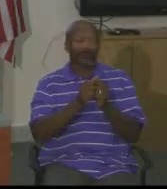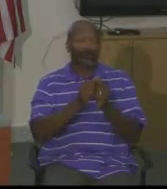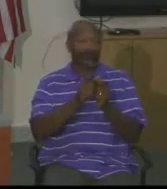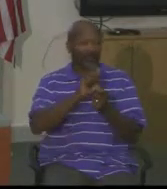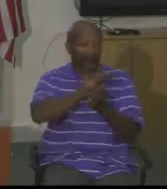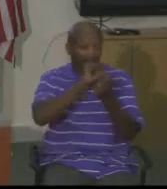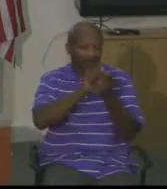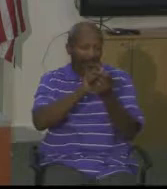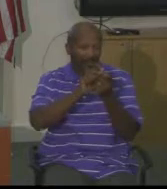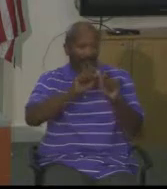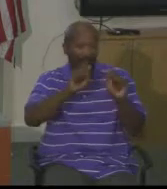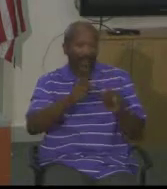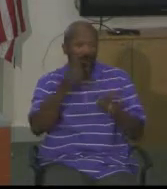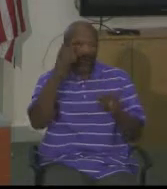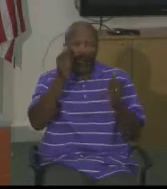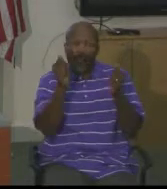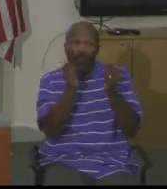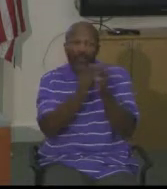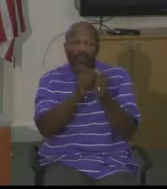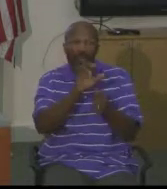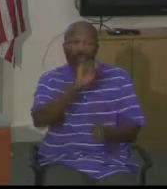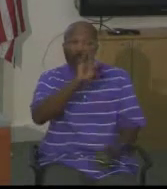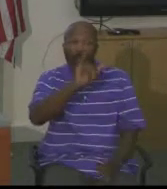to operate with the Intel